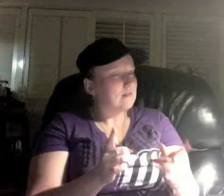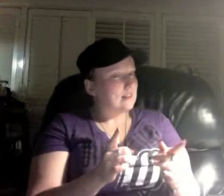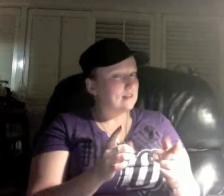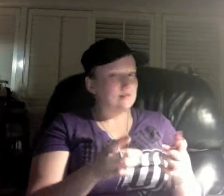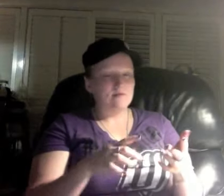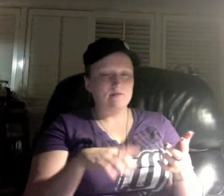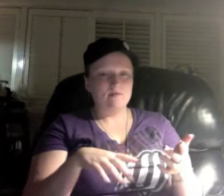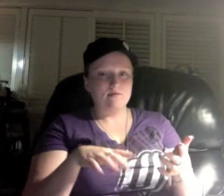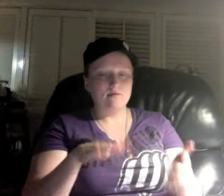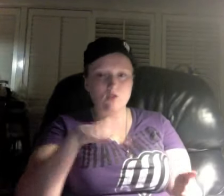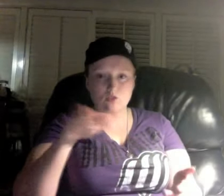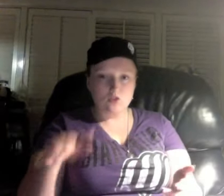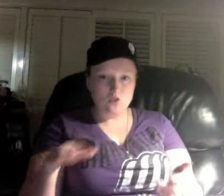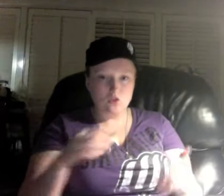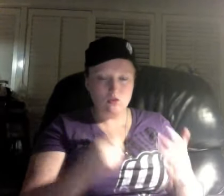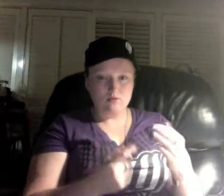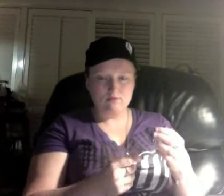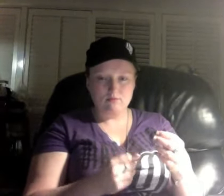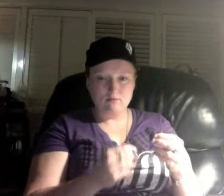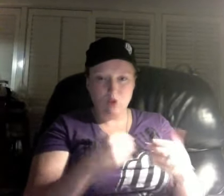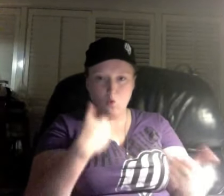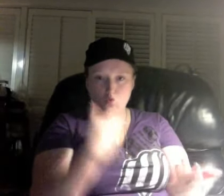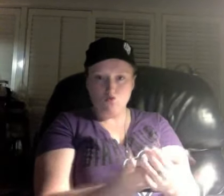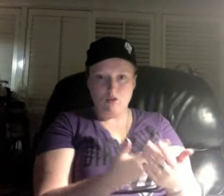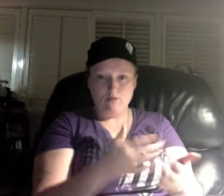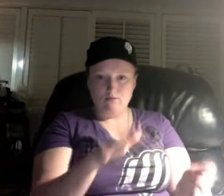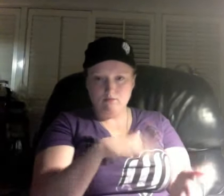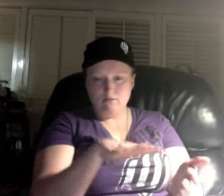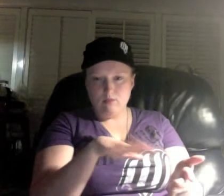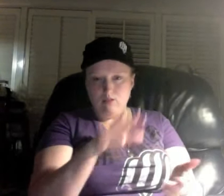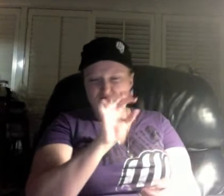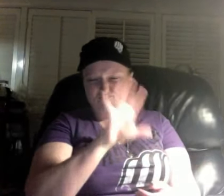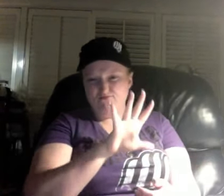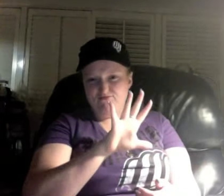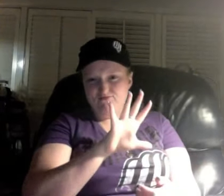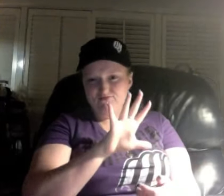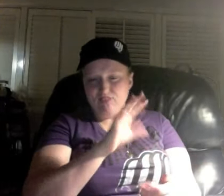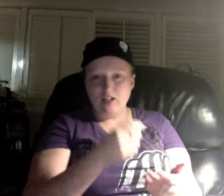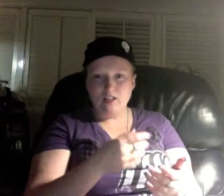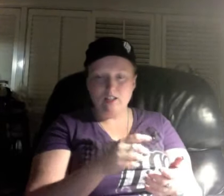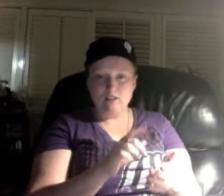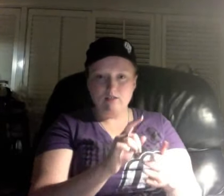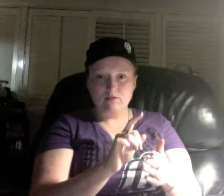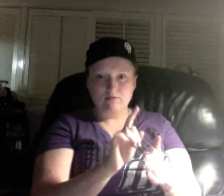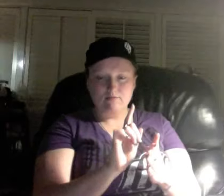So I need volunteers to I need 2 candle bearers, and I need a person to take up my lectionary.